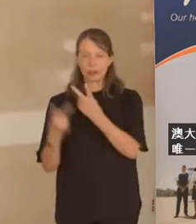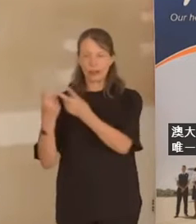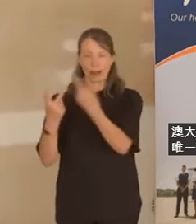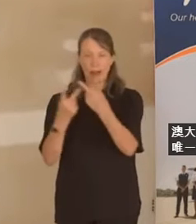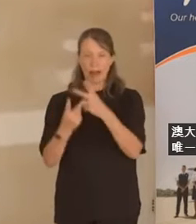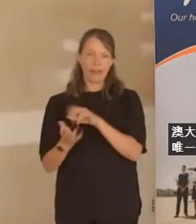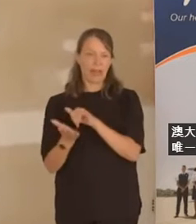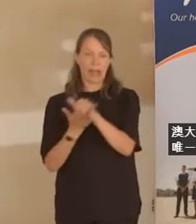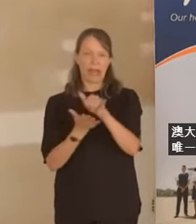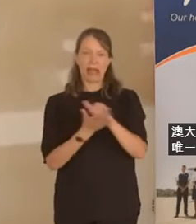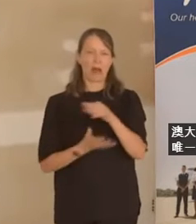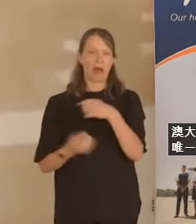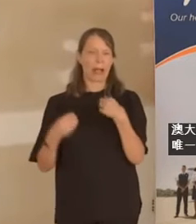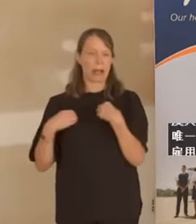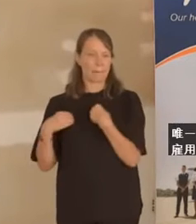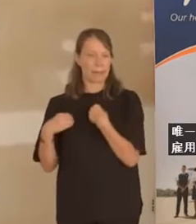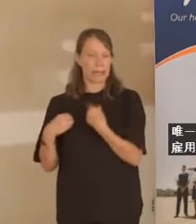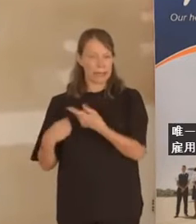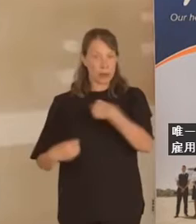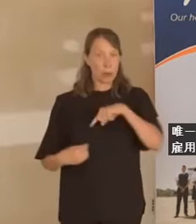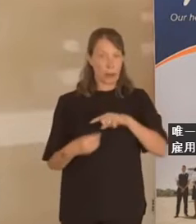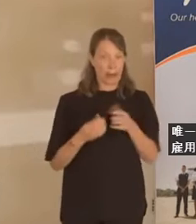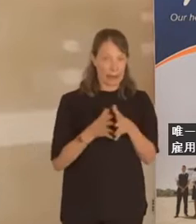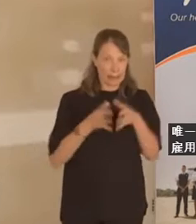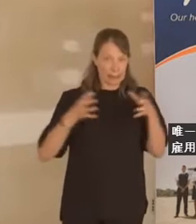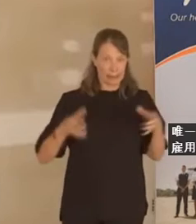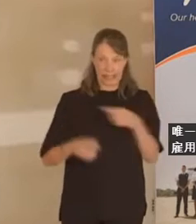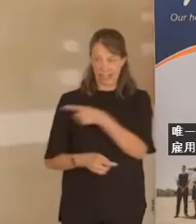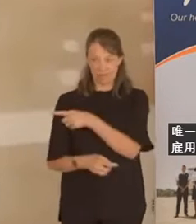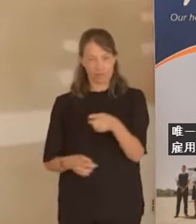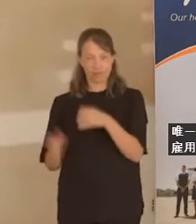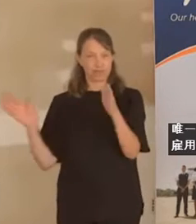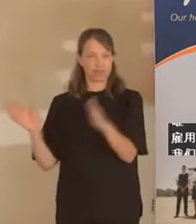is the only one that's expanding. We're employing more people,